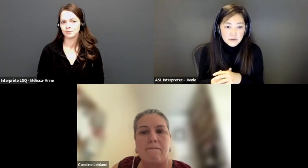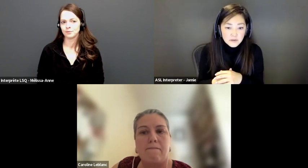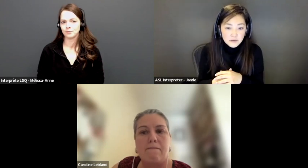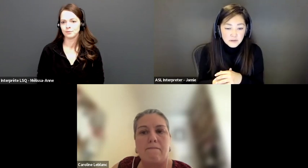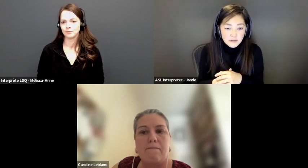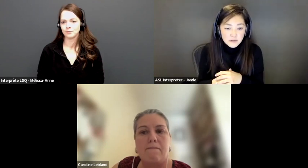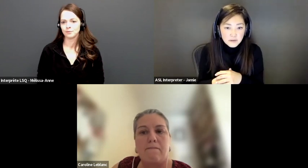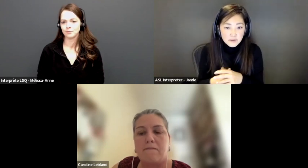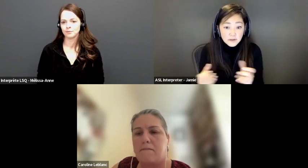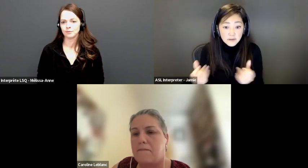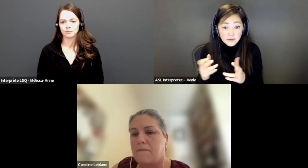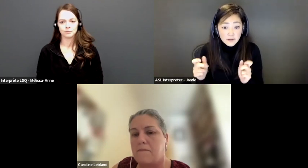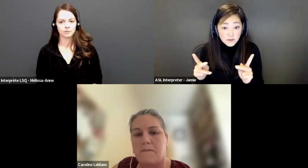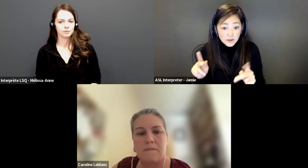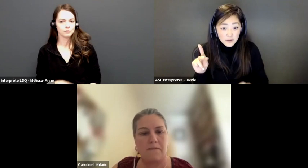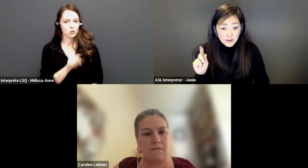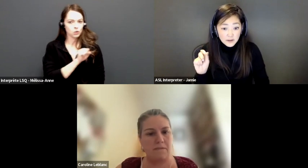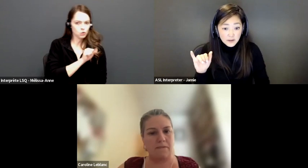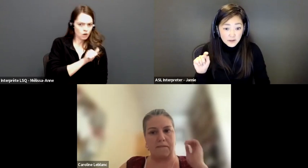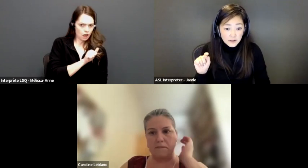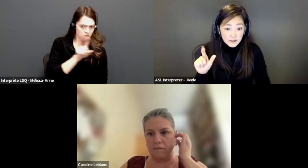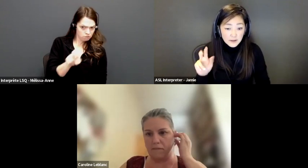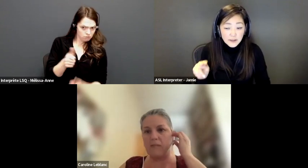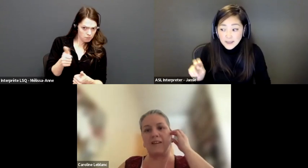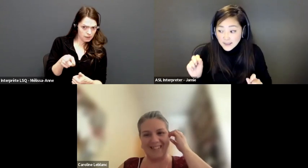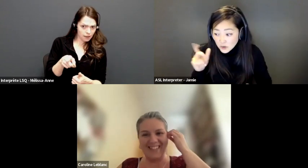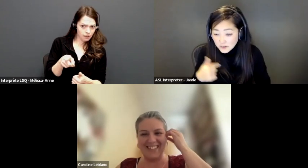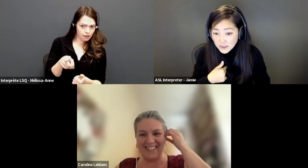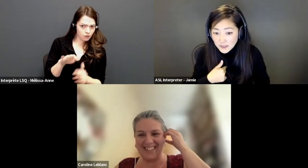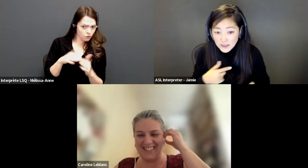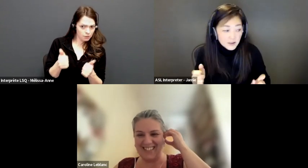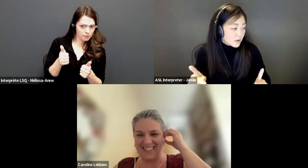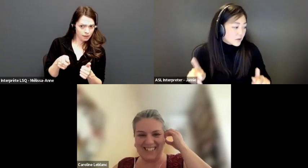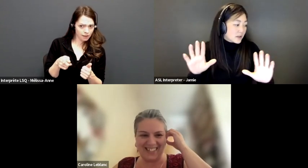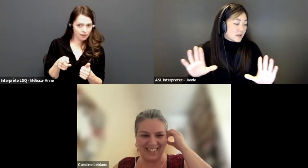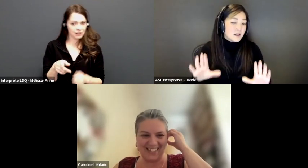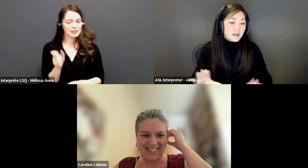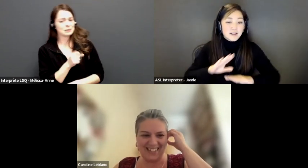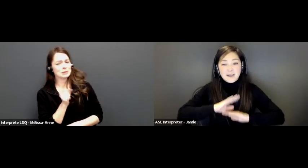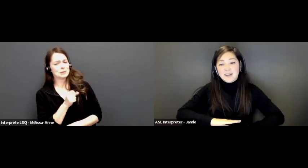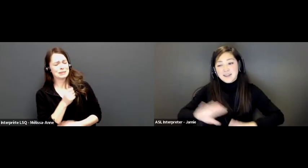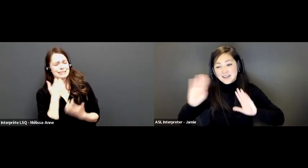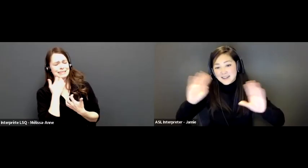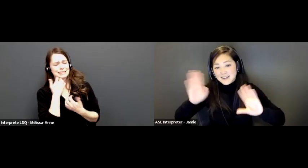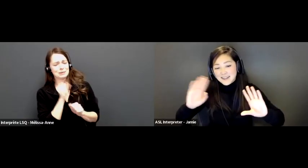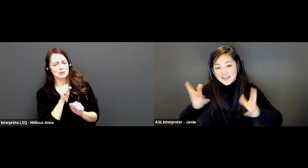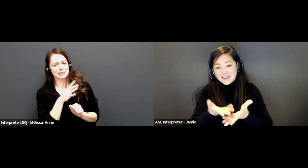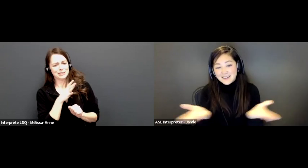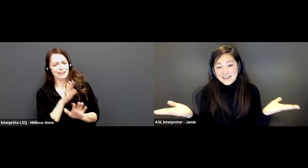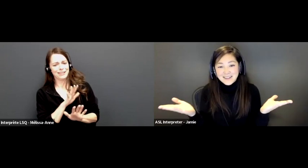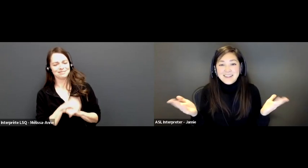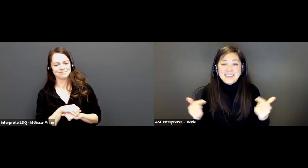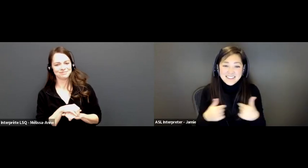Is everything okay on your end, Caitlin? Oh, can you hear me? Okay, great. Yes, I'm here. Hi, everyone. Thanks very much, Suan. I'm